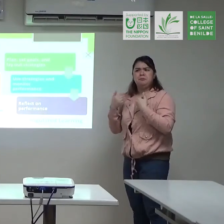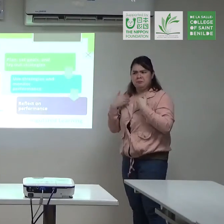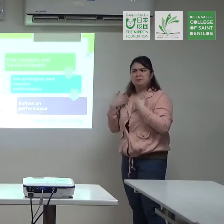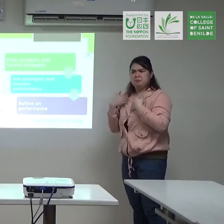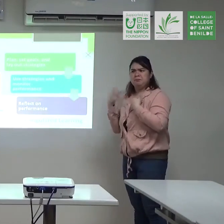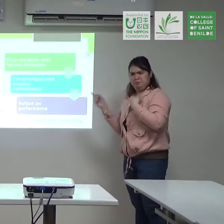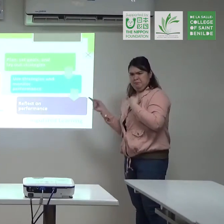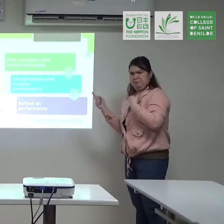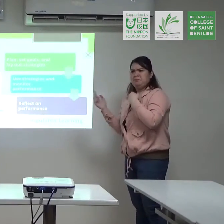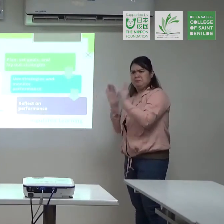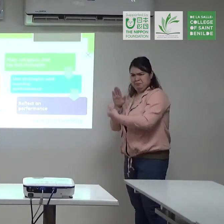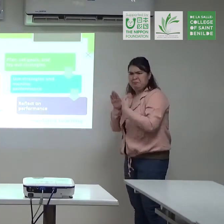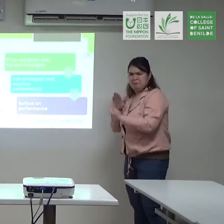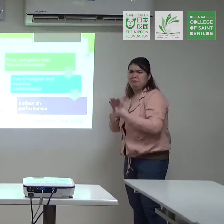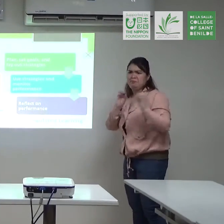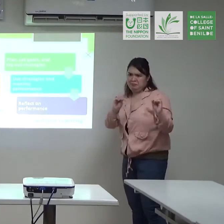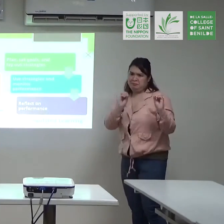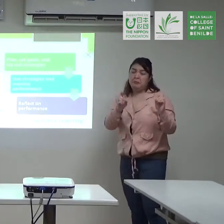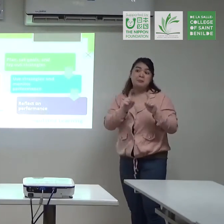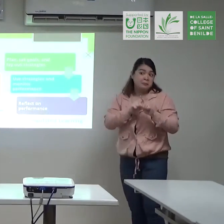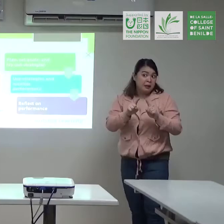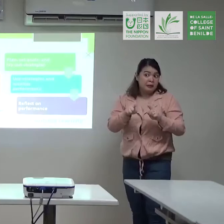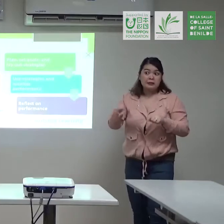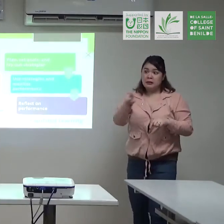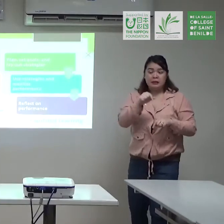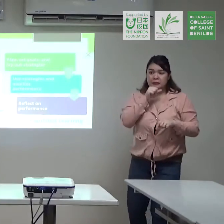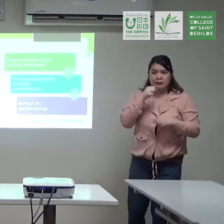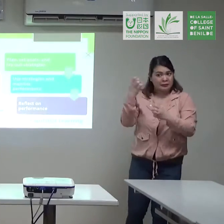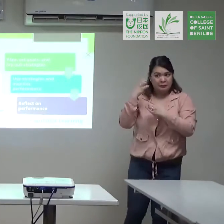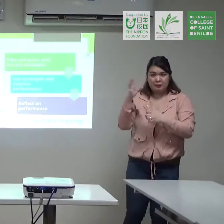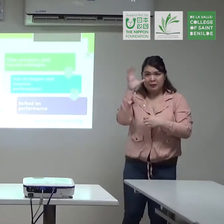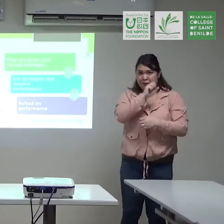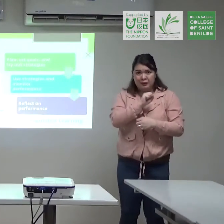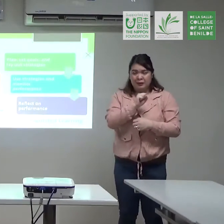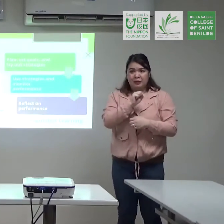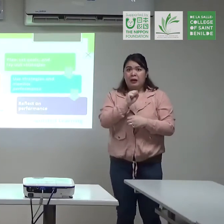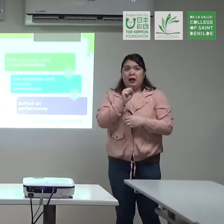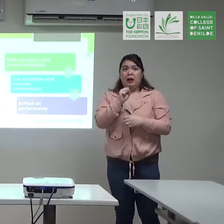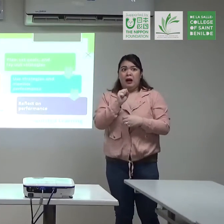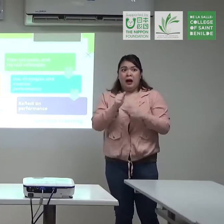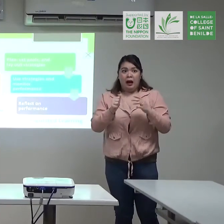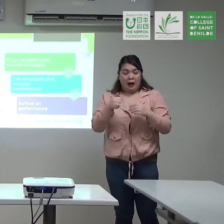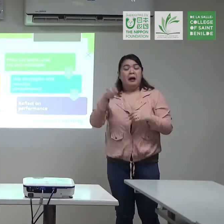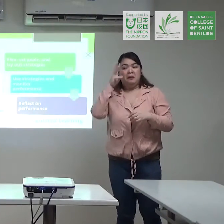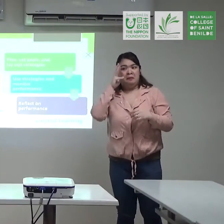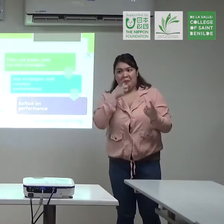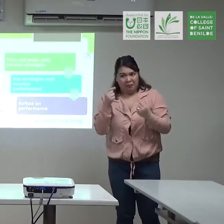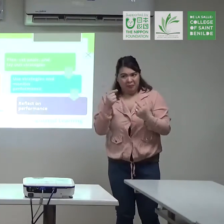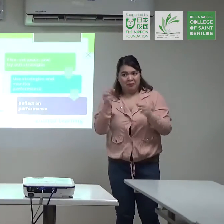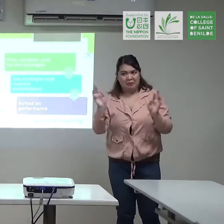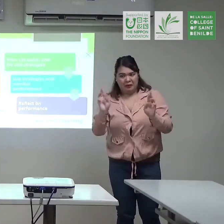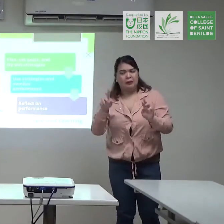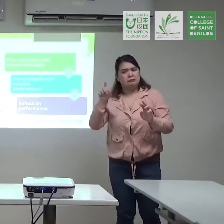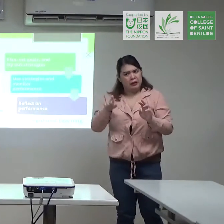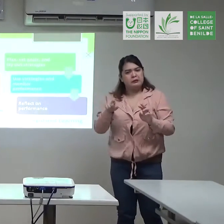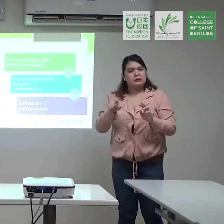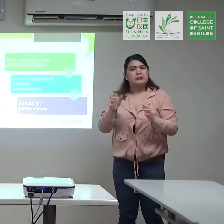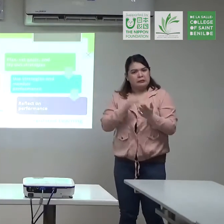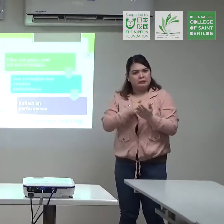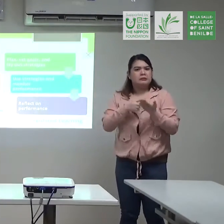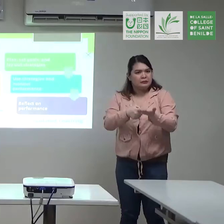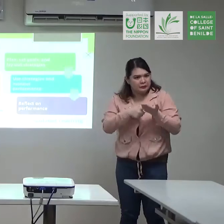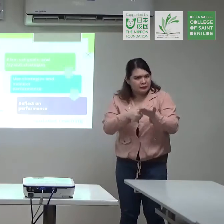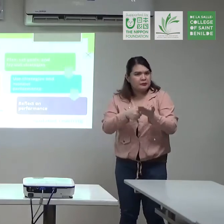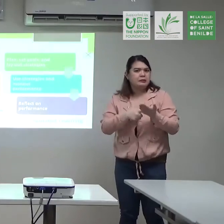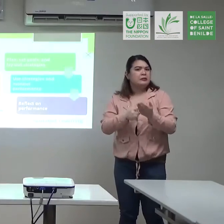usual. But we don't want to assume anything. We'd like to make clear about how we